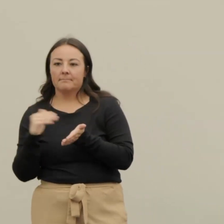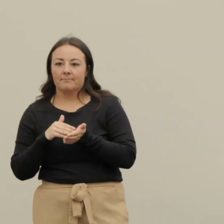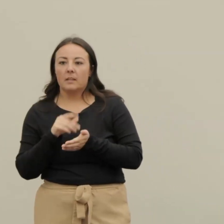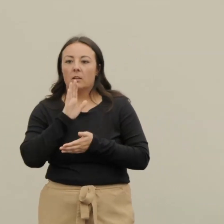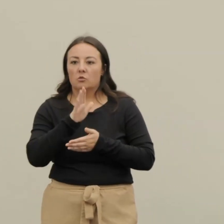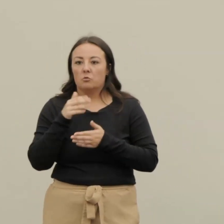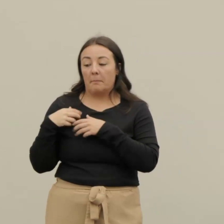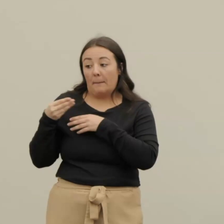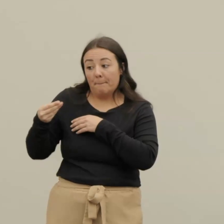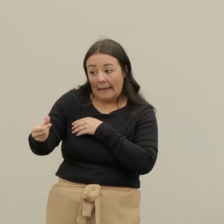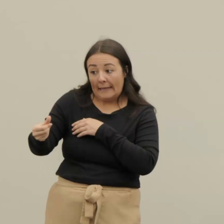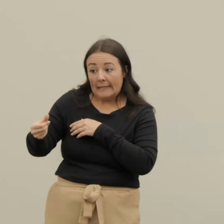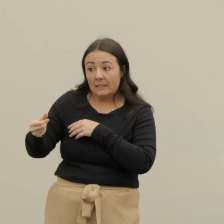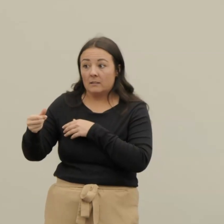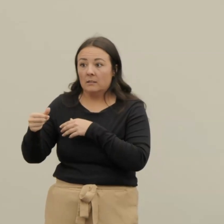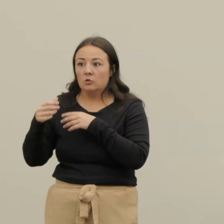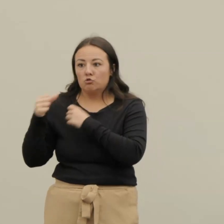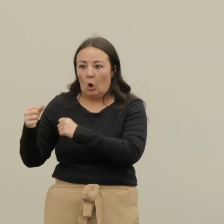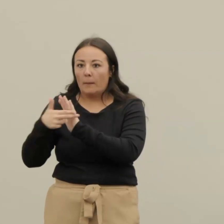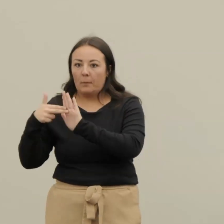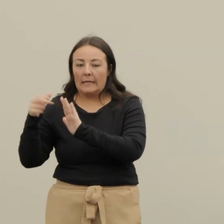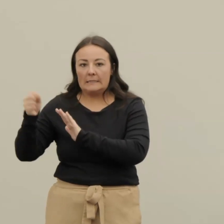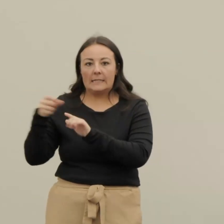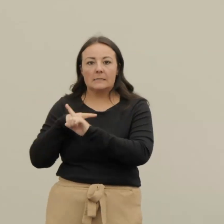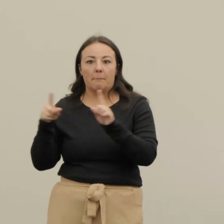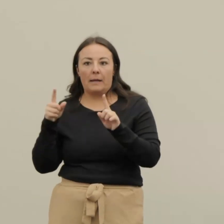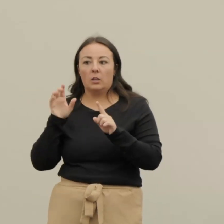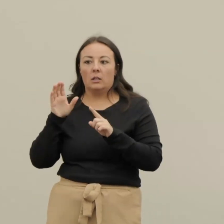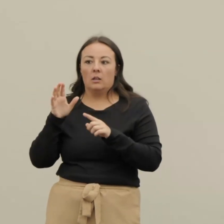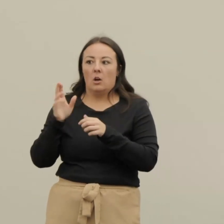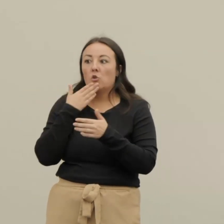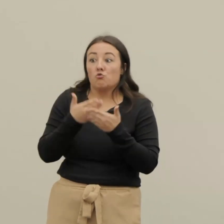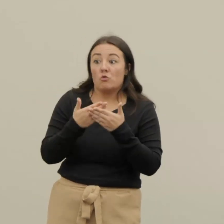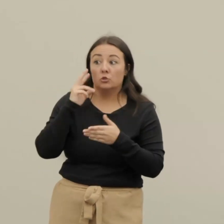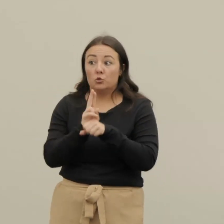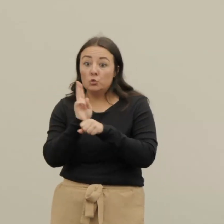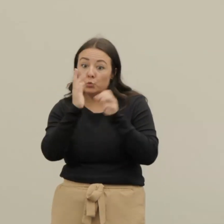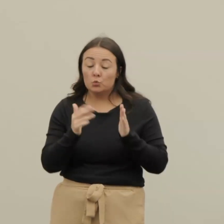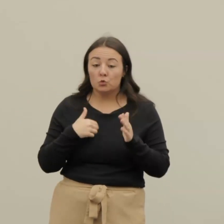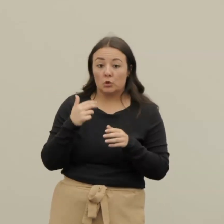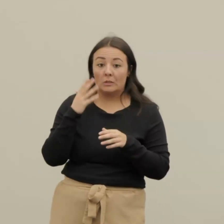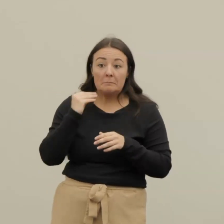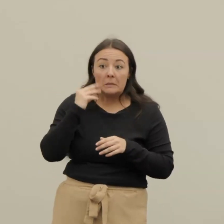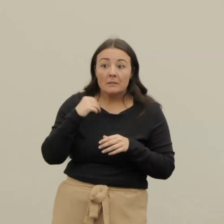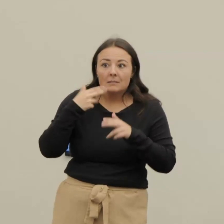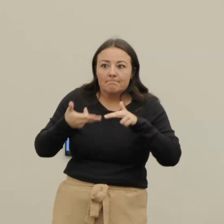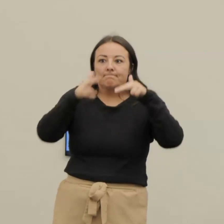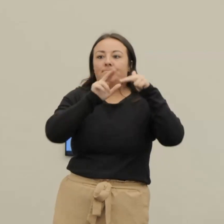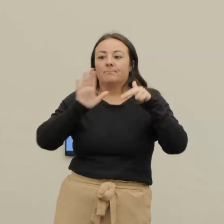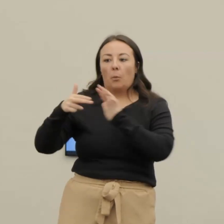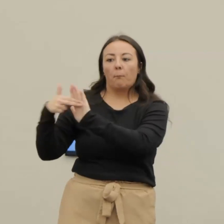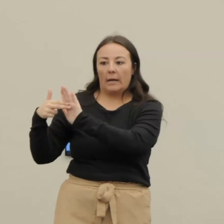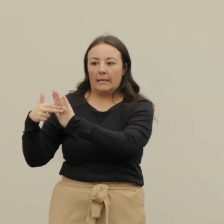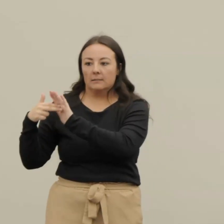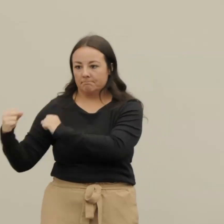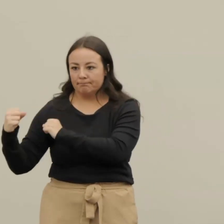An excellent user experience enhances your brand. An experience that's built